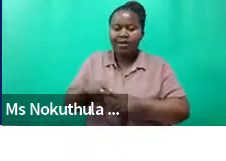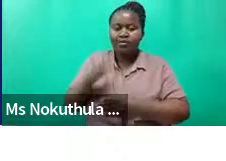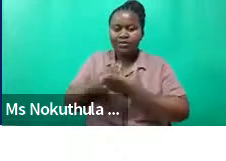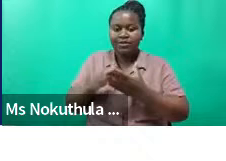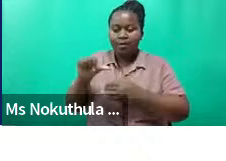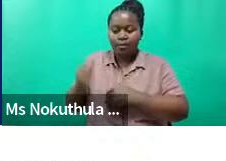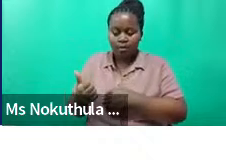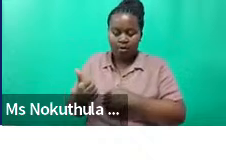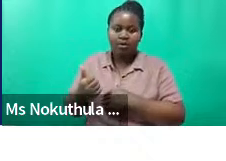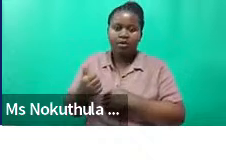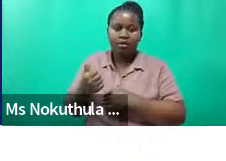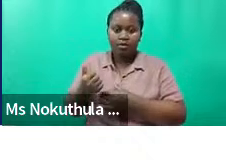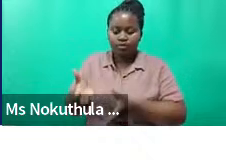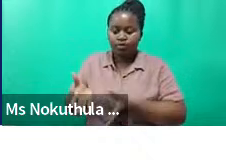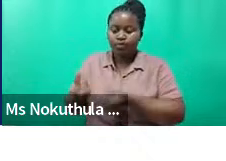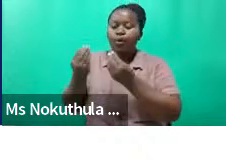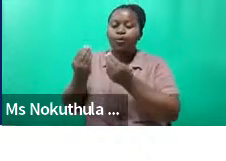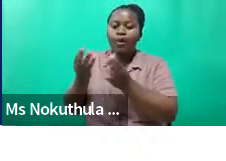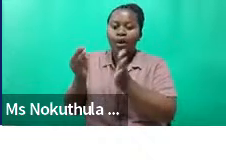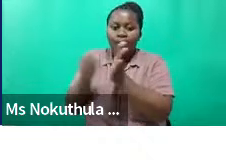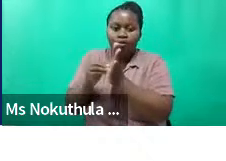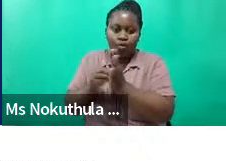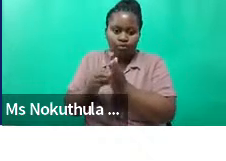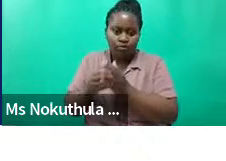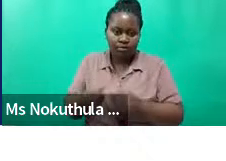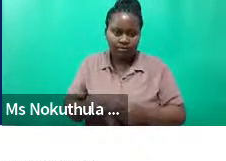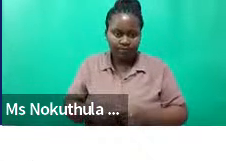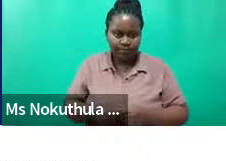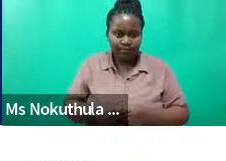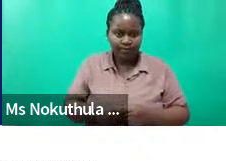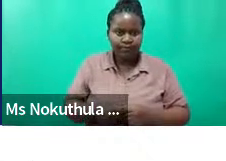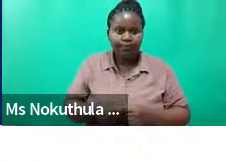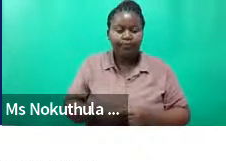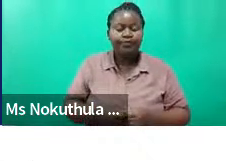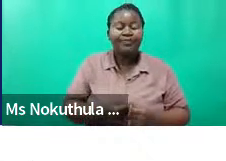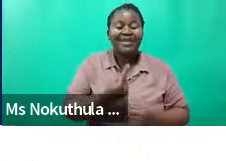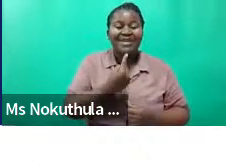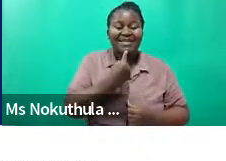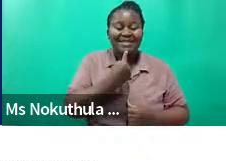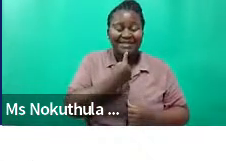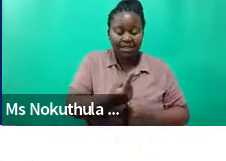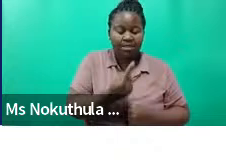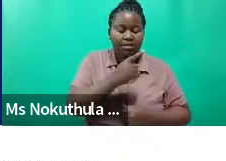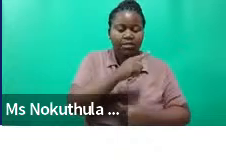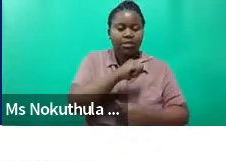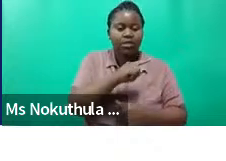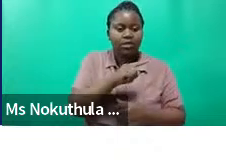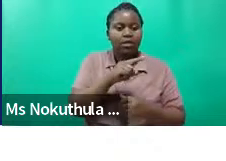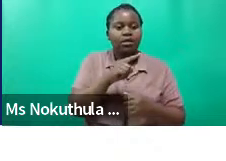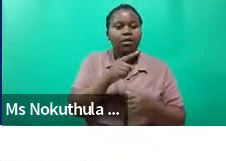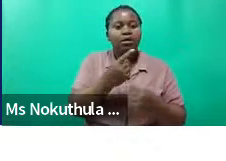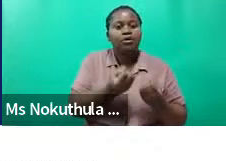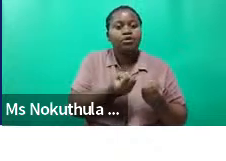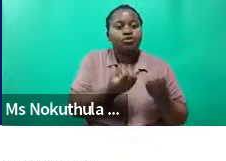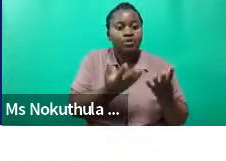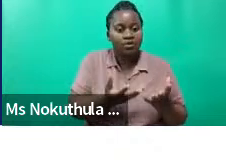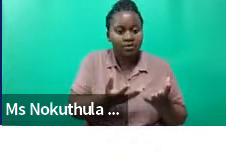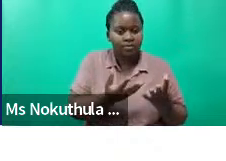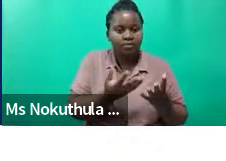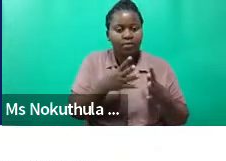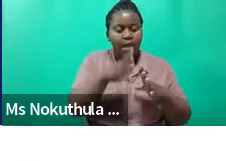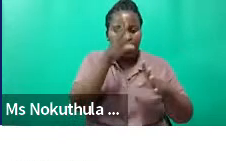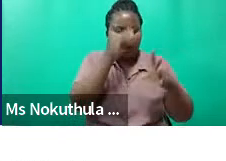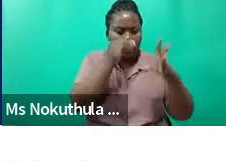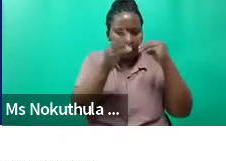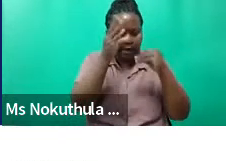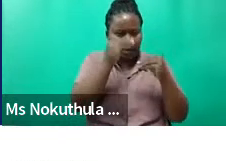to get my notes for me. As I said, narrative PowerPoints to providing an optimal learning experience